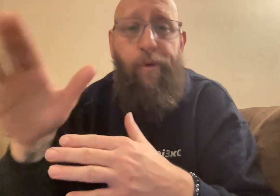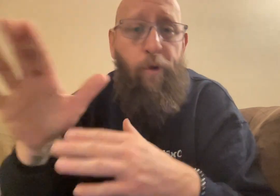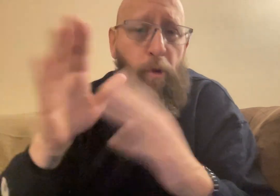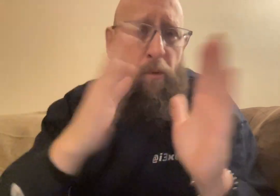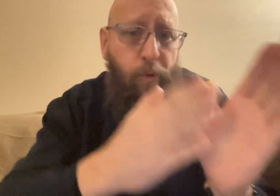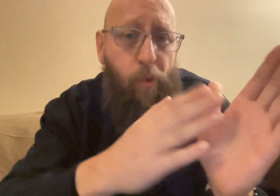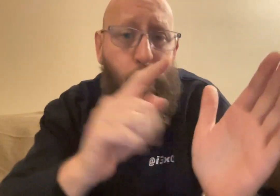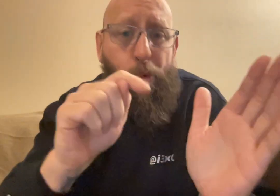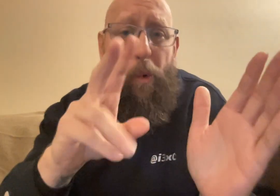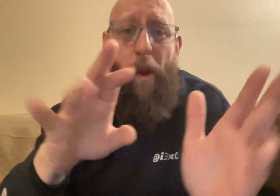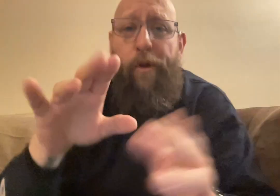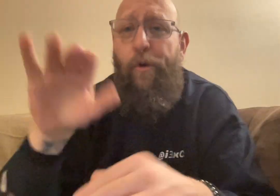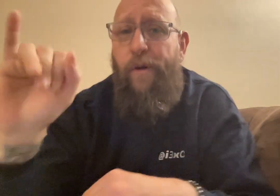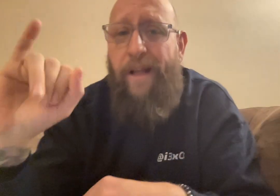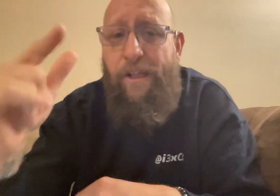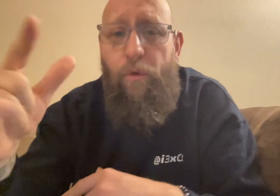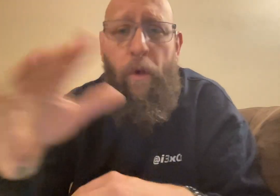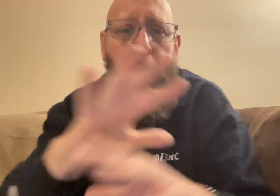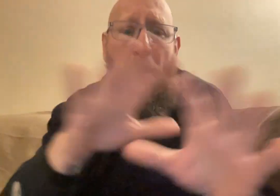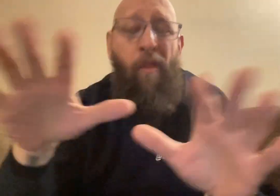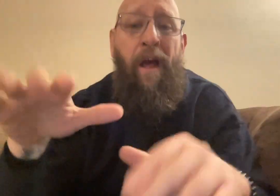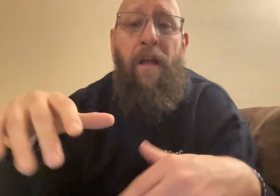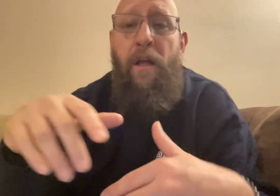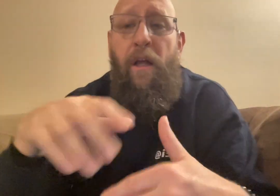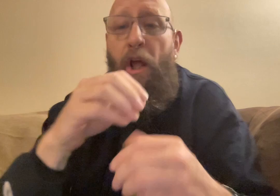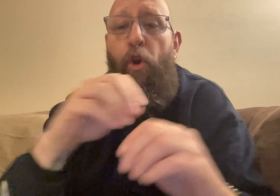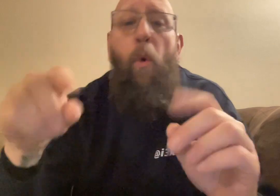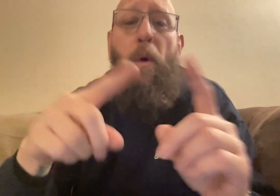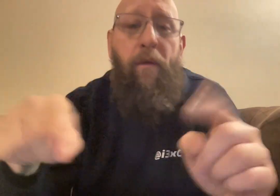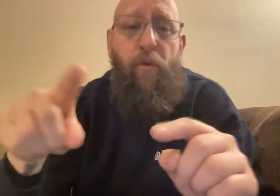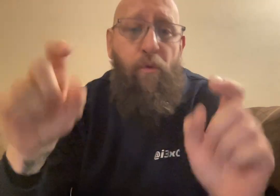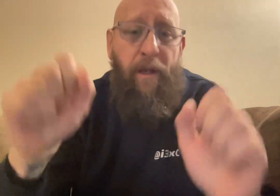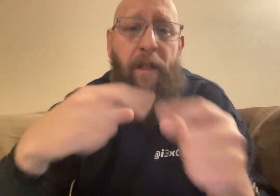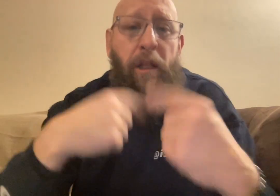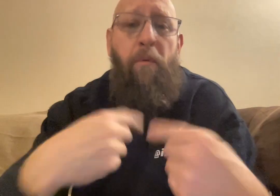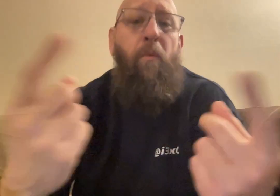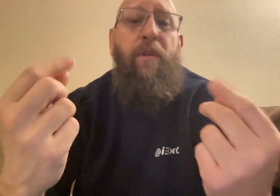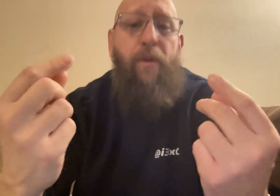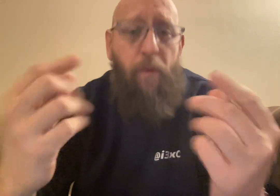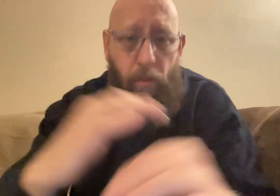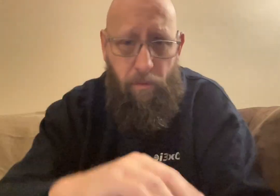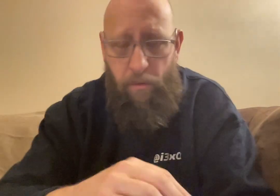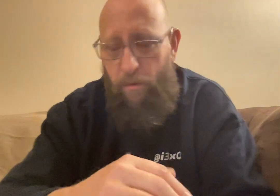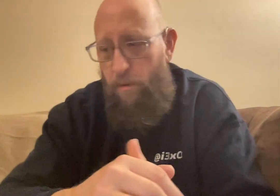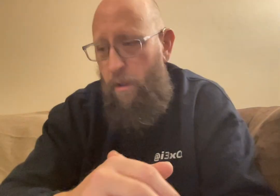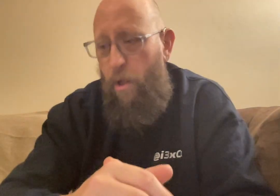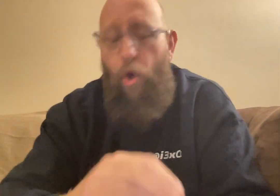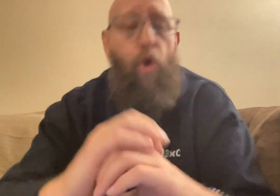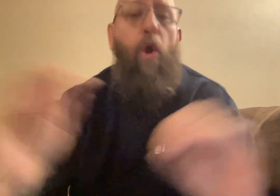YouTube, Twitter, Instagram, all that, and no one of you can tell me what to do. No